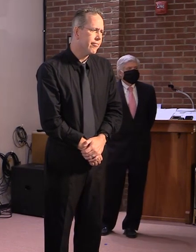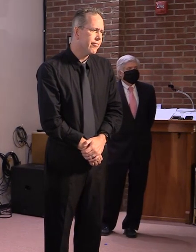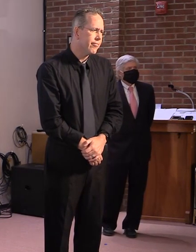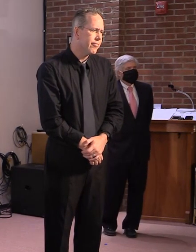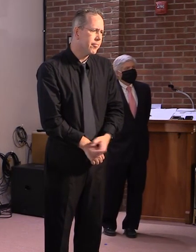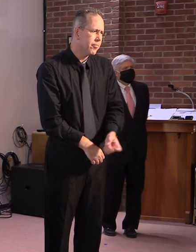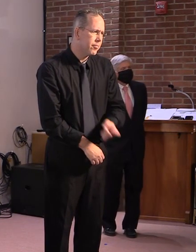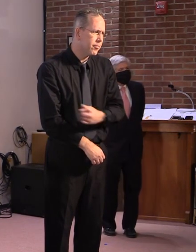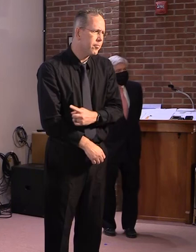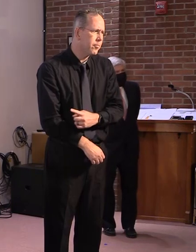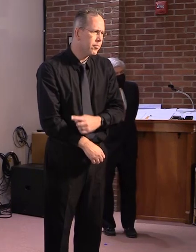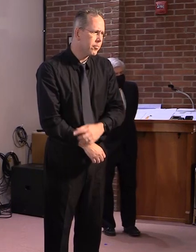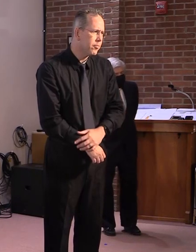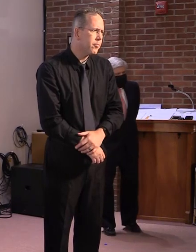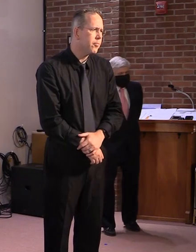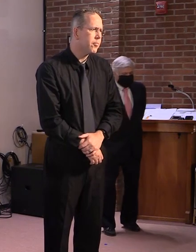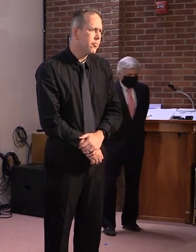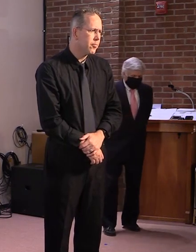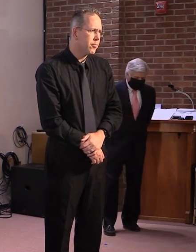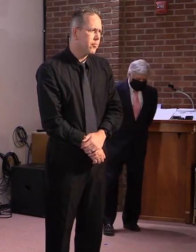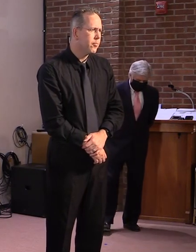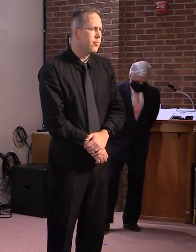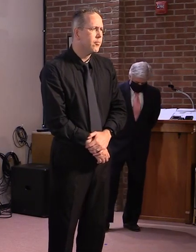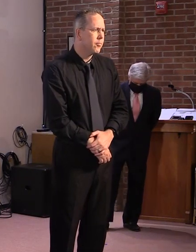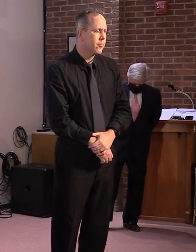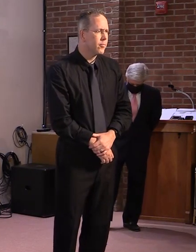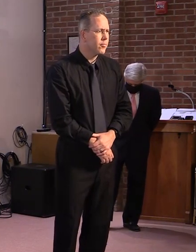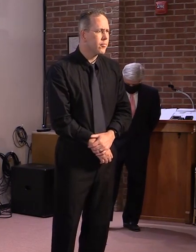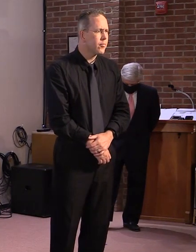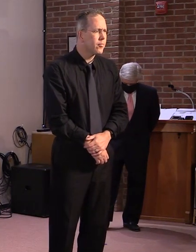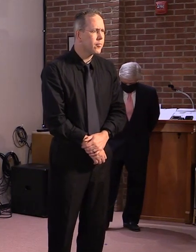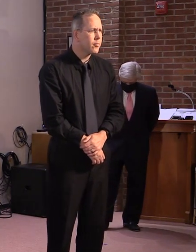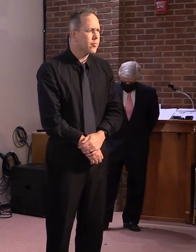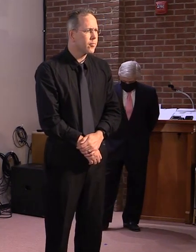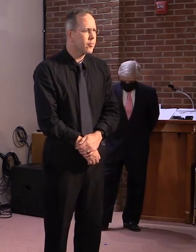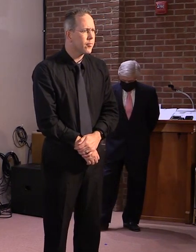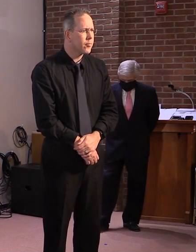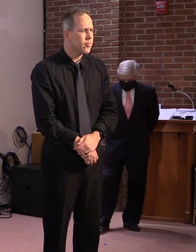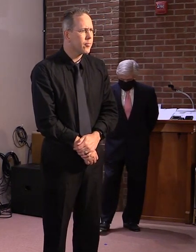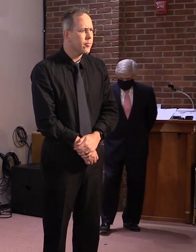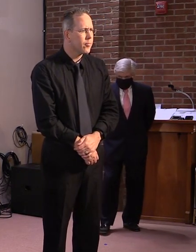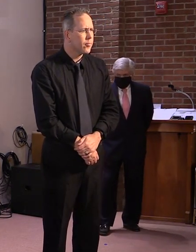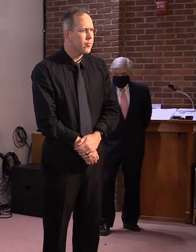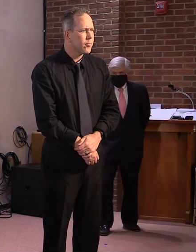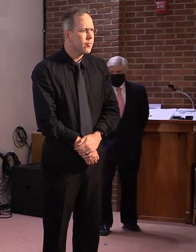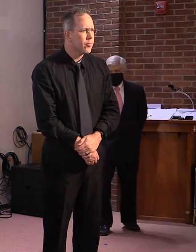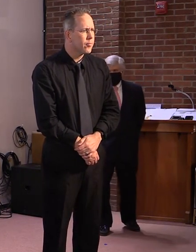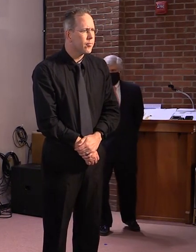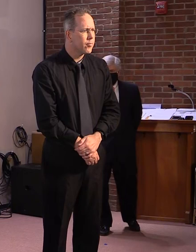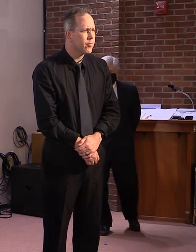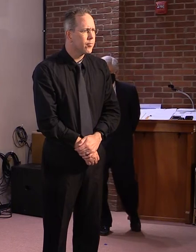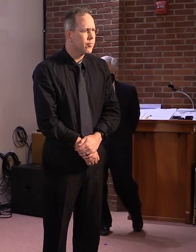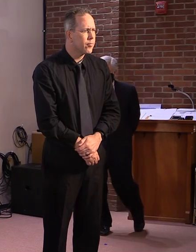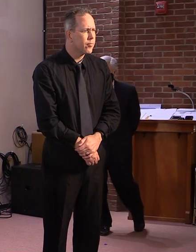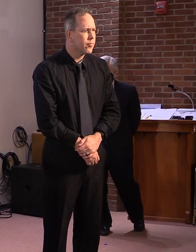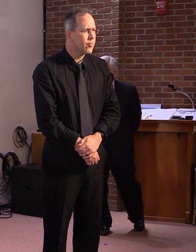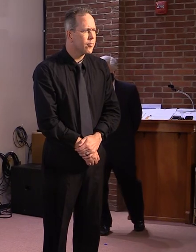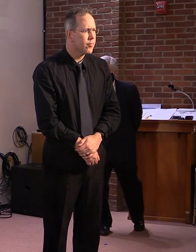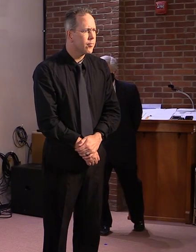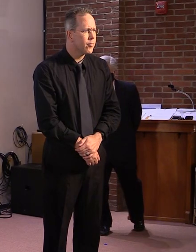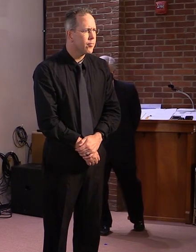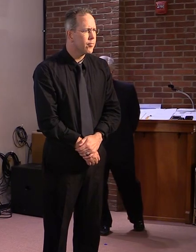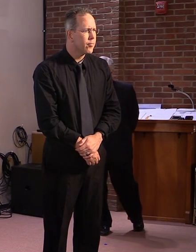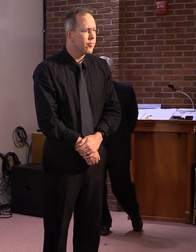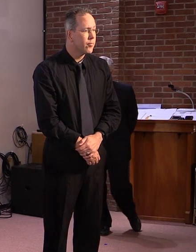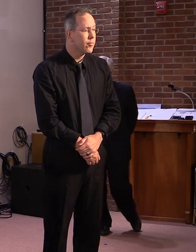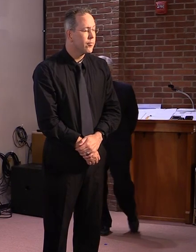if protesters try to establish a police-free autonomous zone in Vermont for Capitol Hill in Seattle, that you will stop